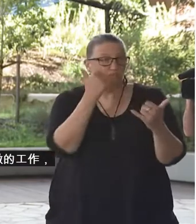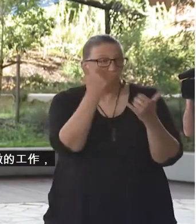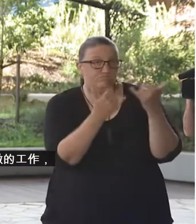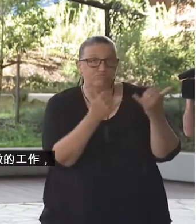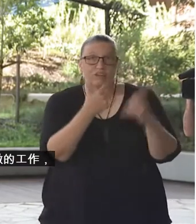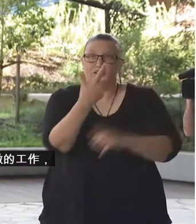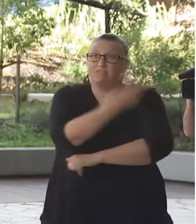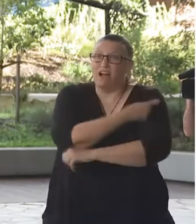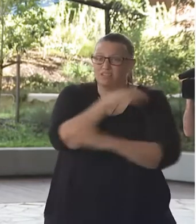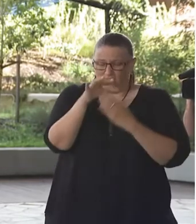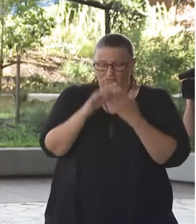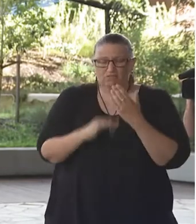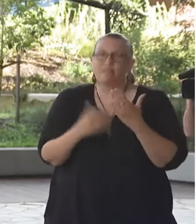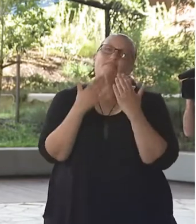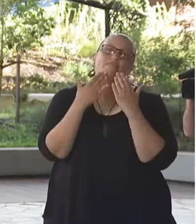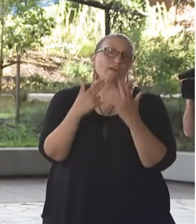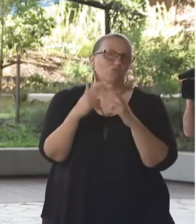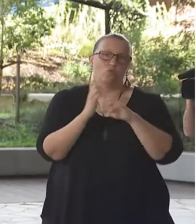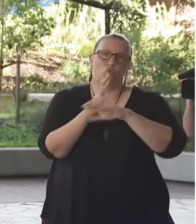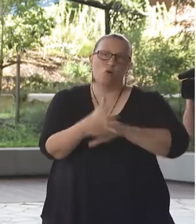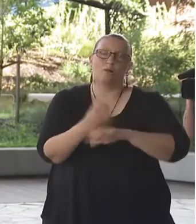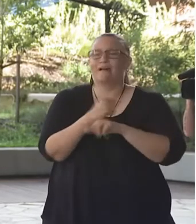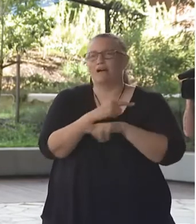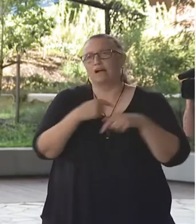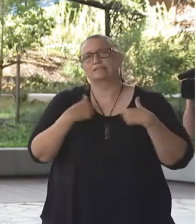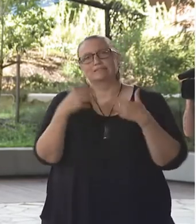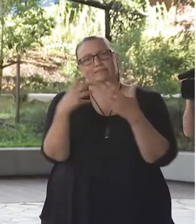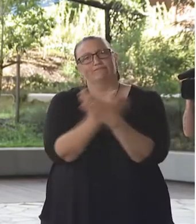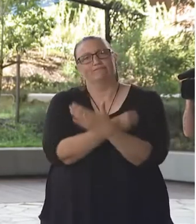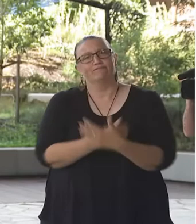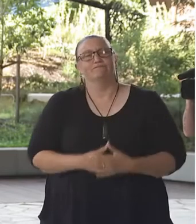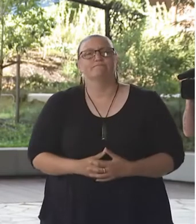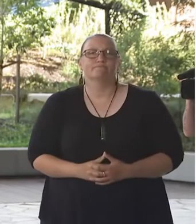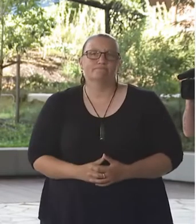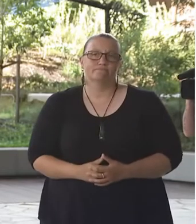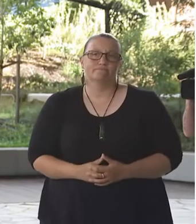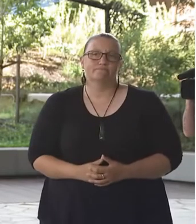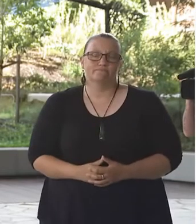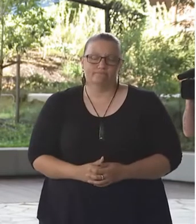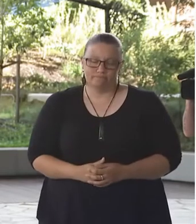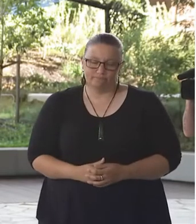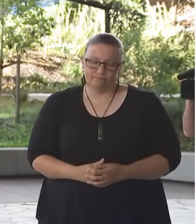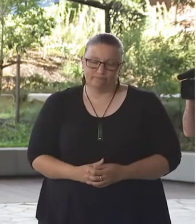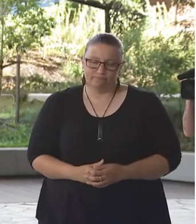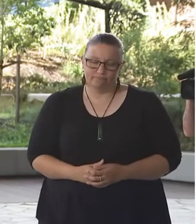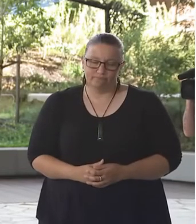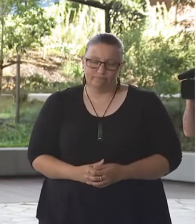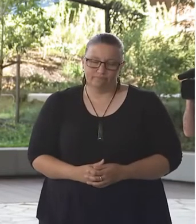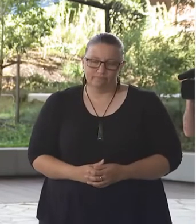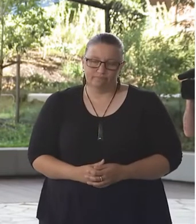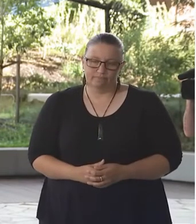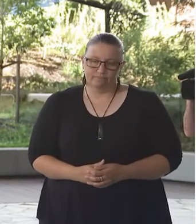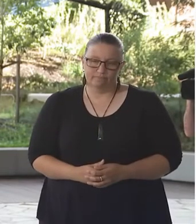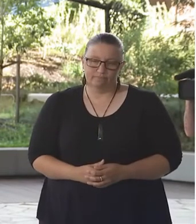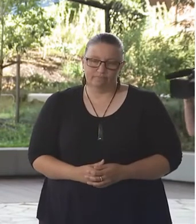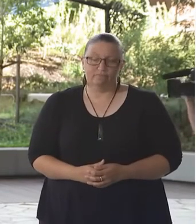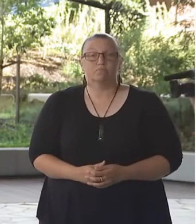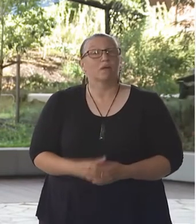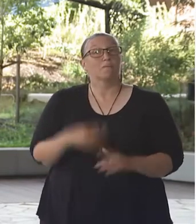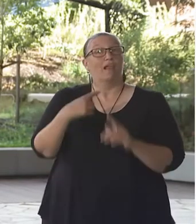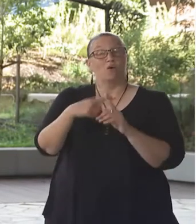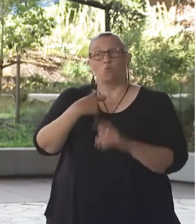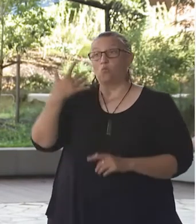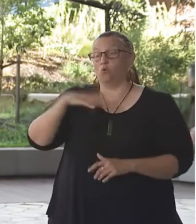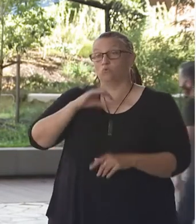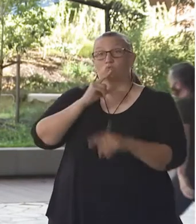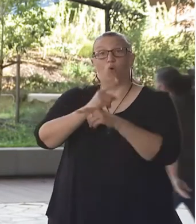at this time. I'd also like to acknowledge the decisions that we made yesterday